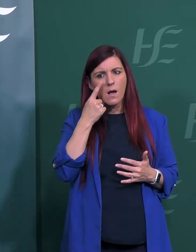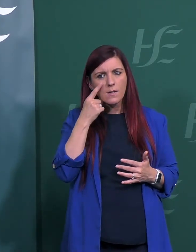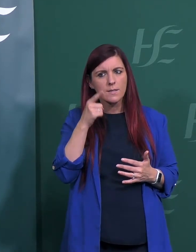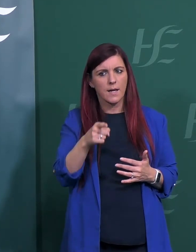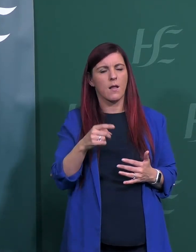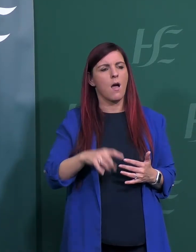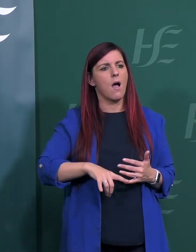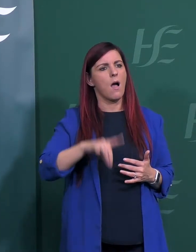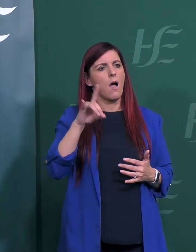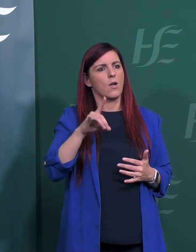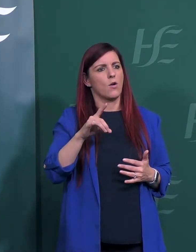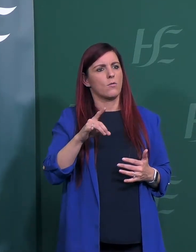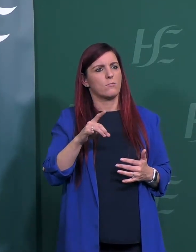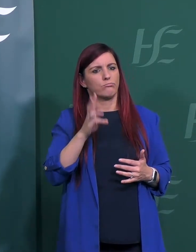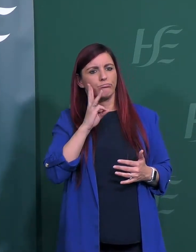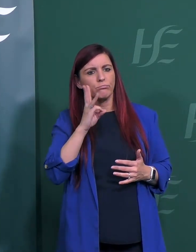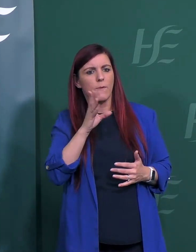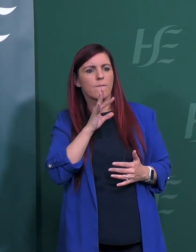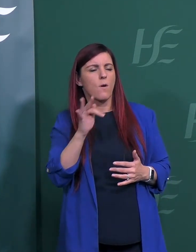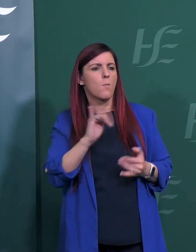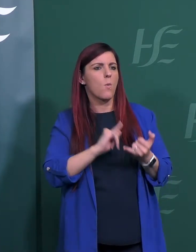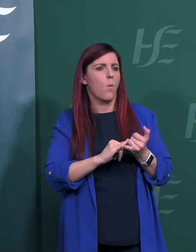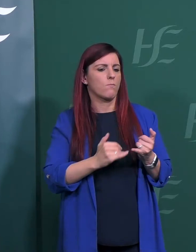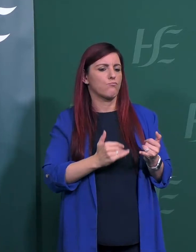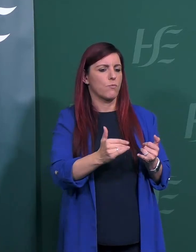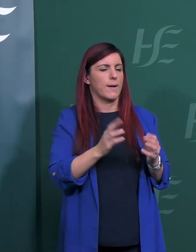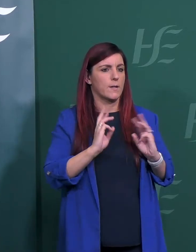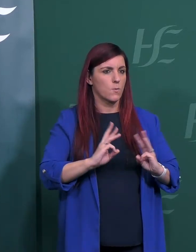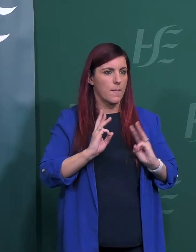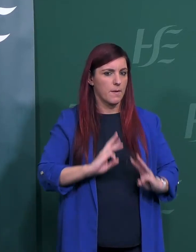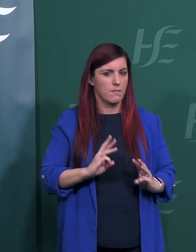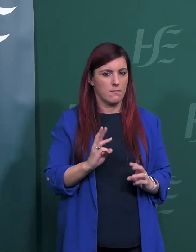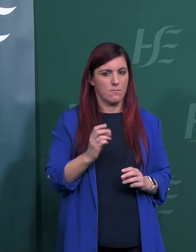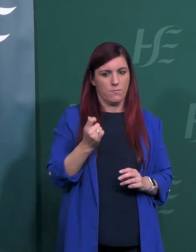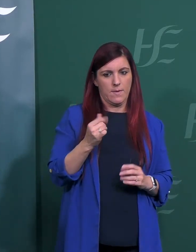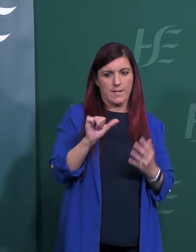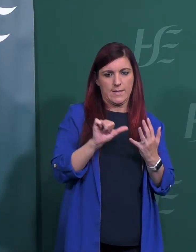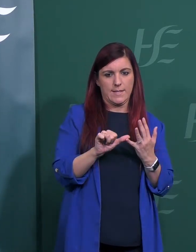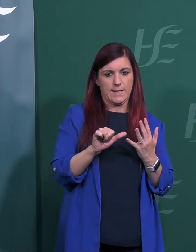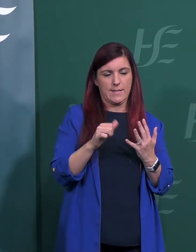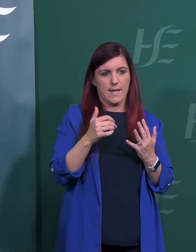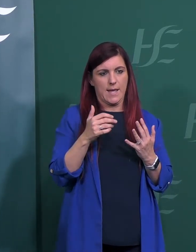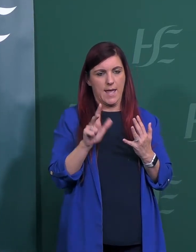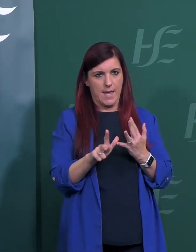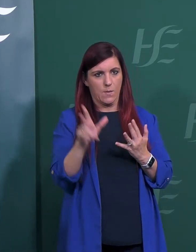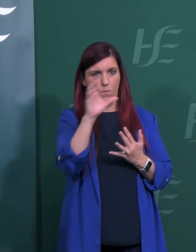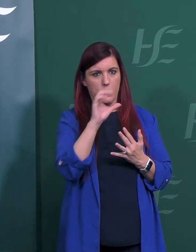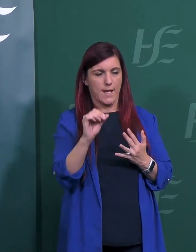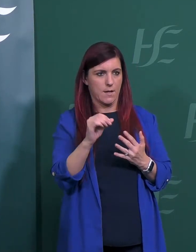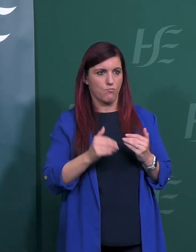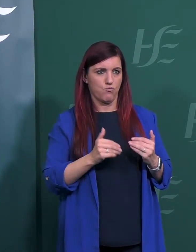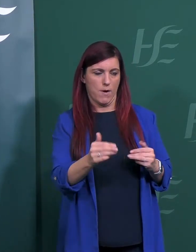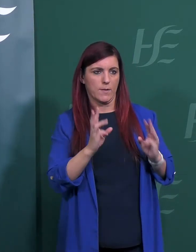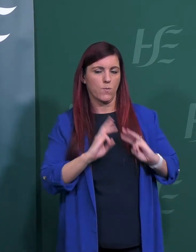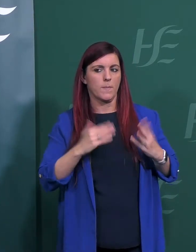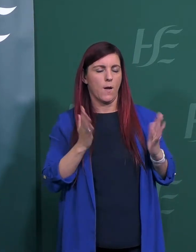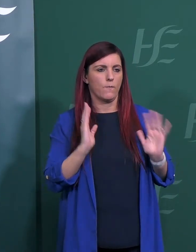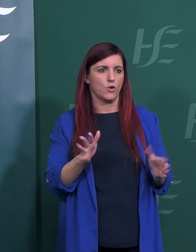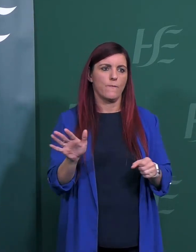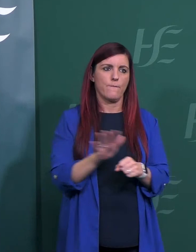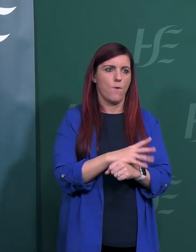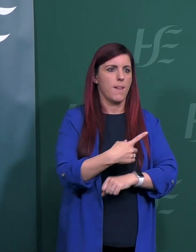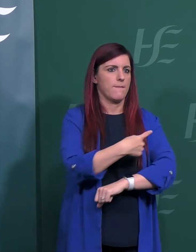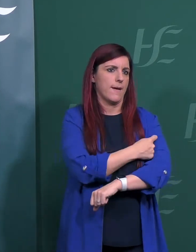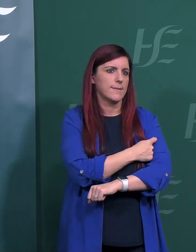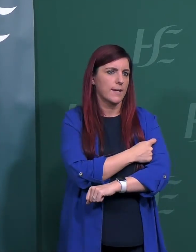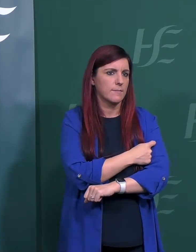higher uptake of pregnant women. We're now at a recent survey of 58% pregnant women who've now been fully vaccinated. And you'll